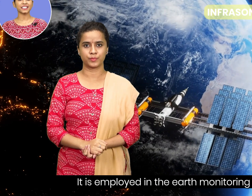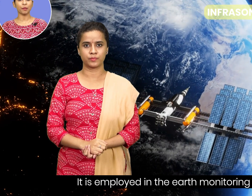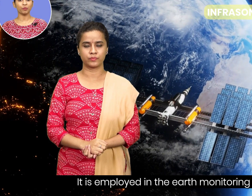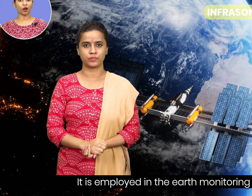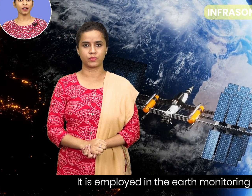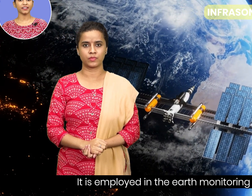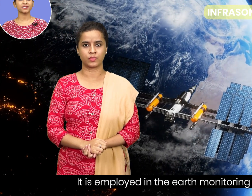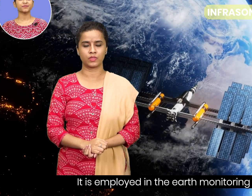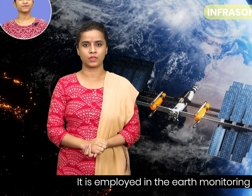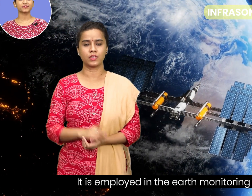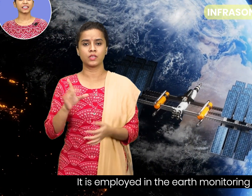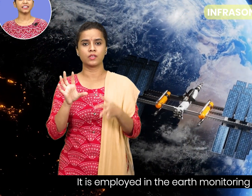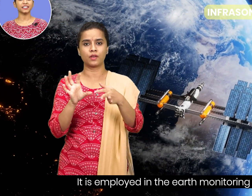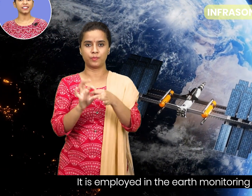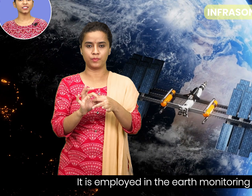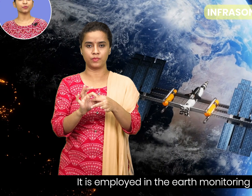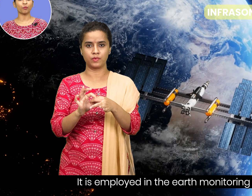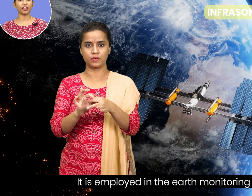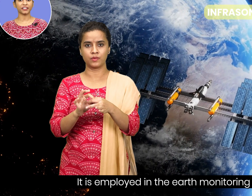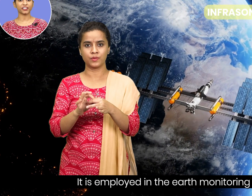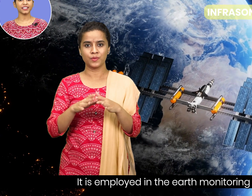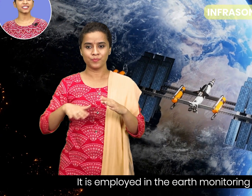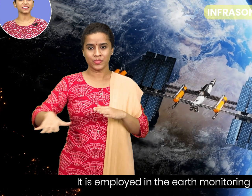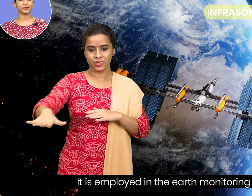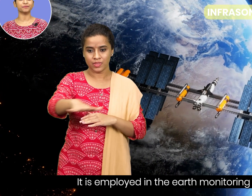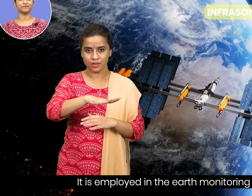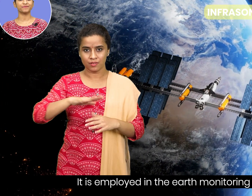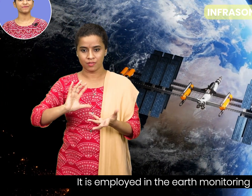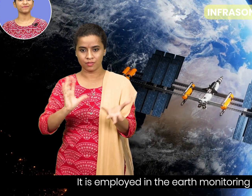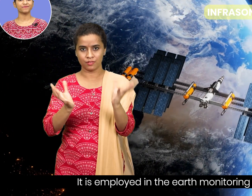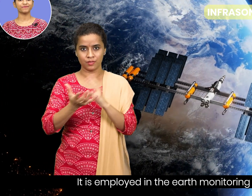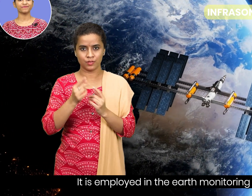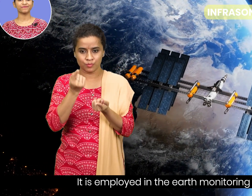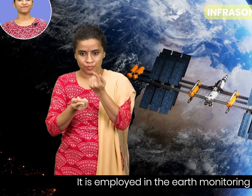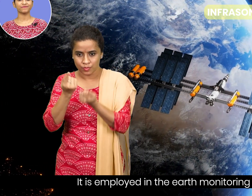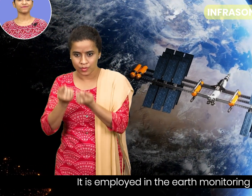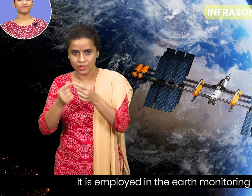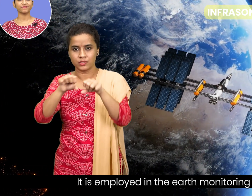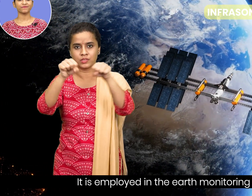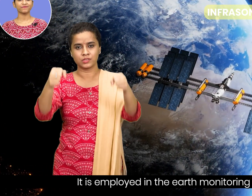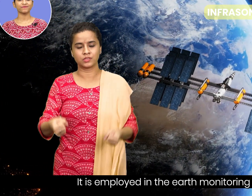it is employed in the Earth monitoring system.